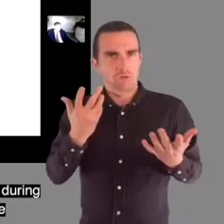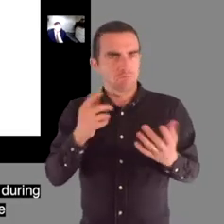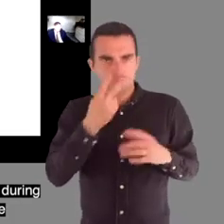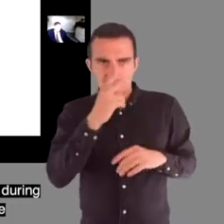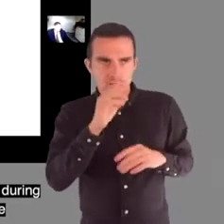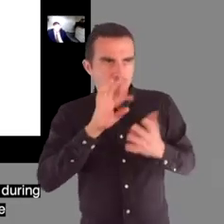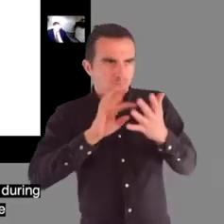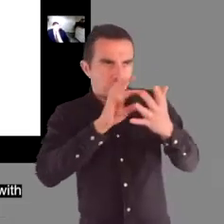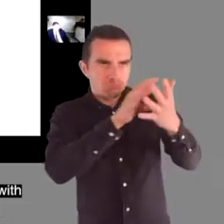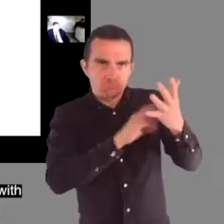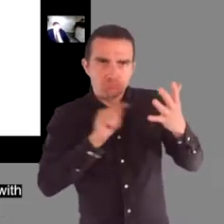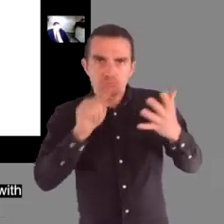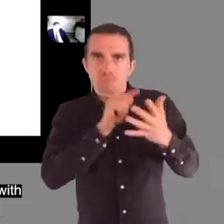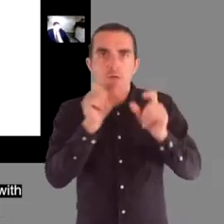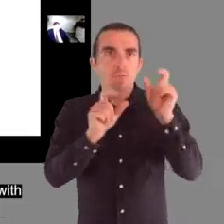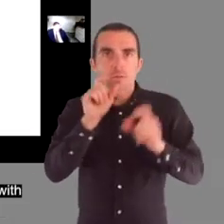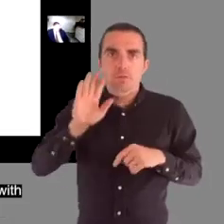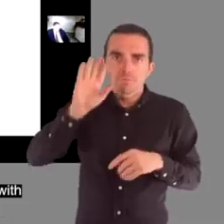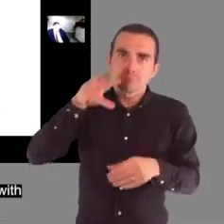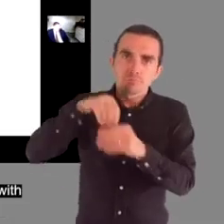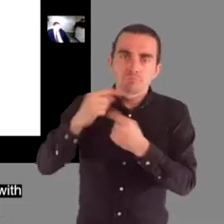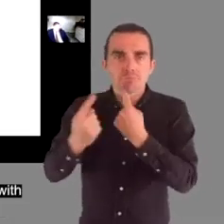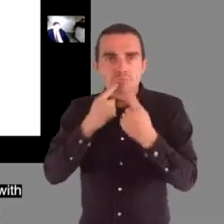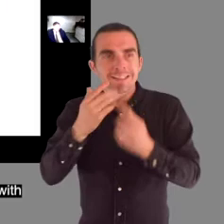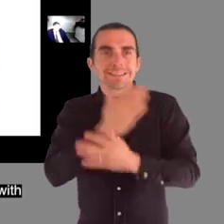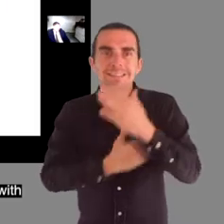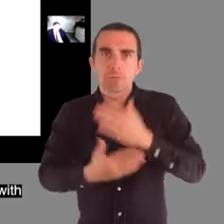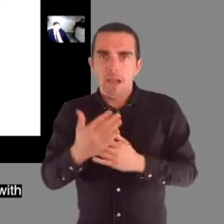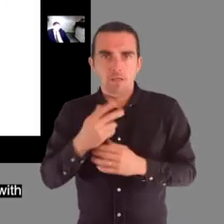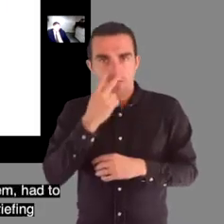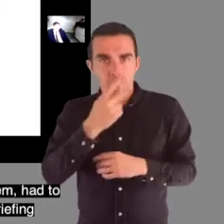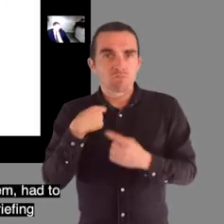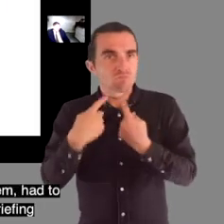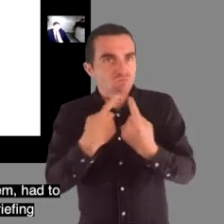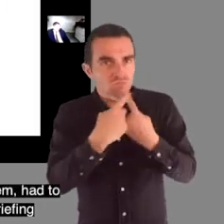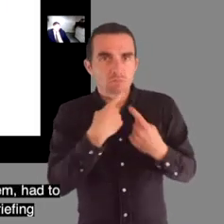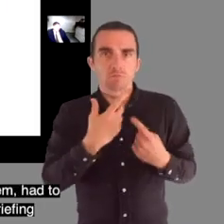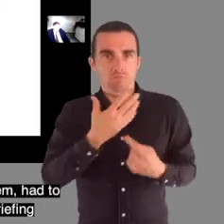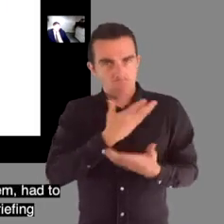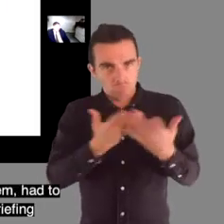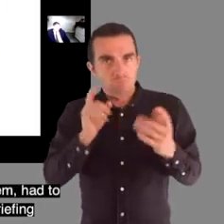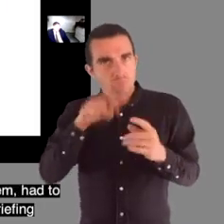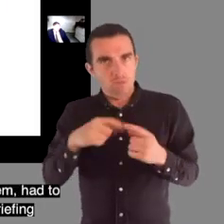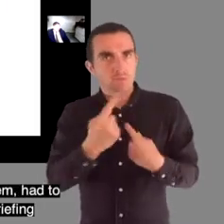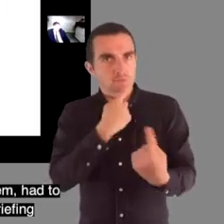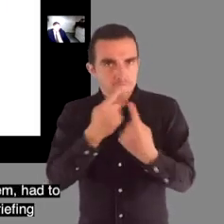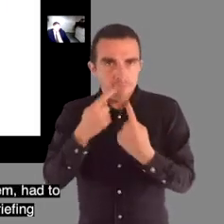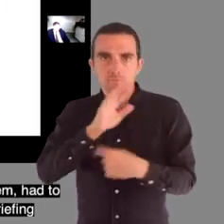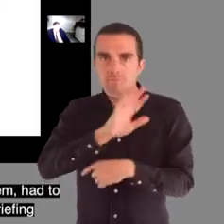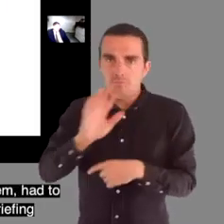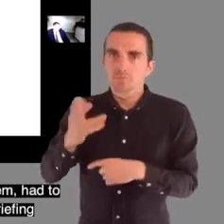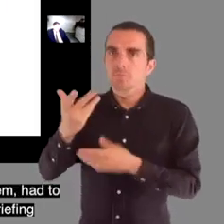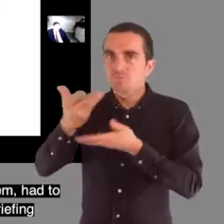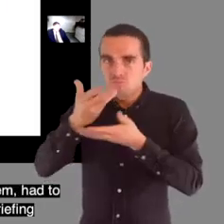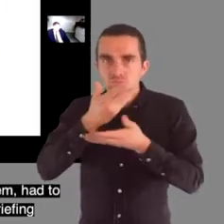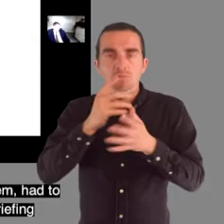the state representatives interacted with people with disabilities, saw them, communicated with them, had to interact